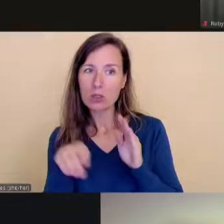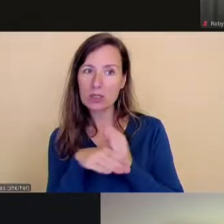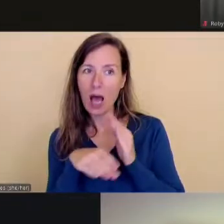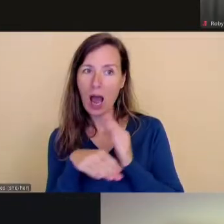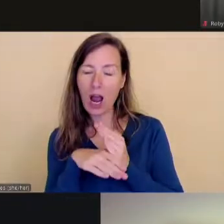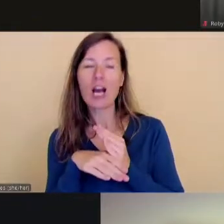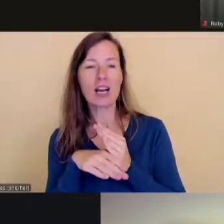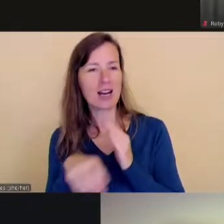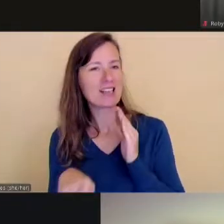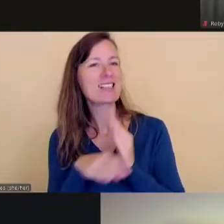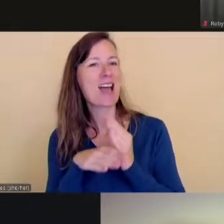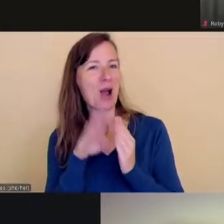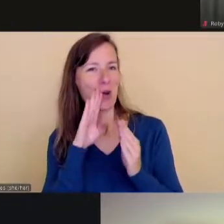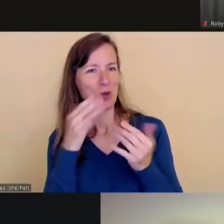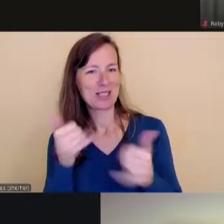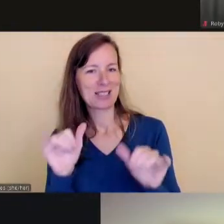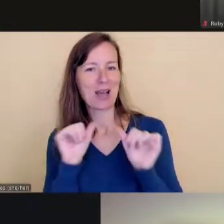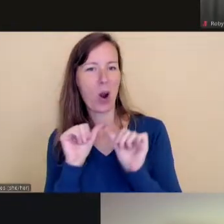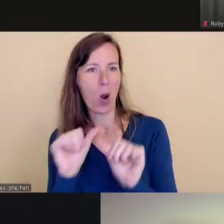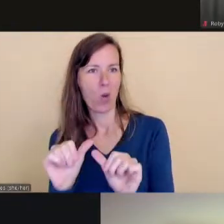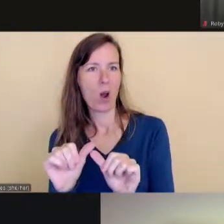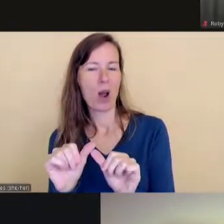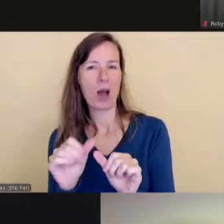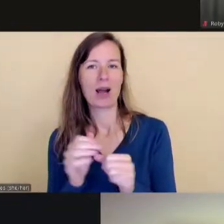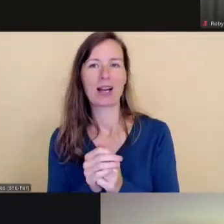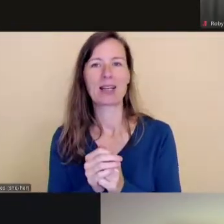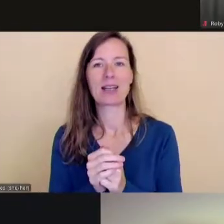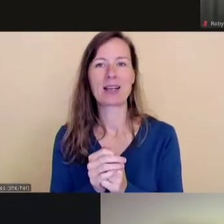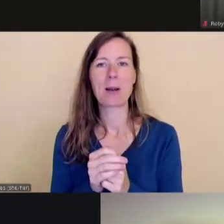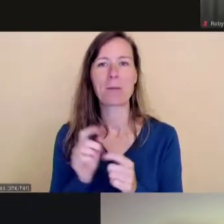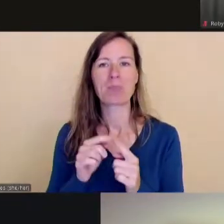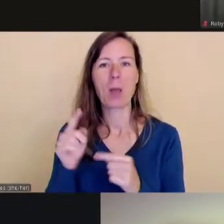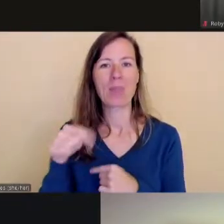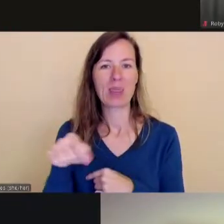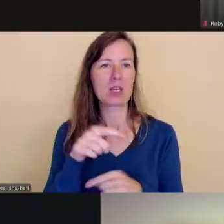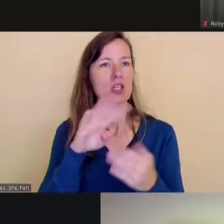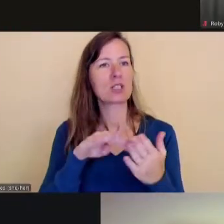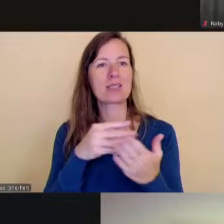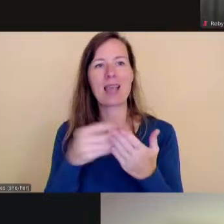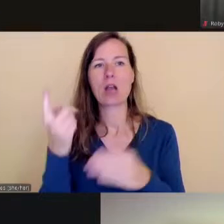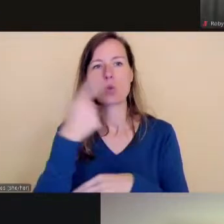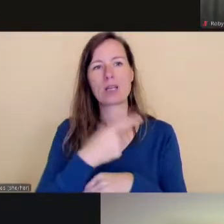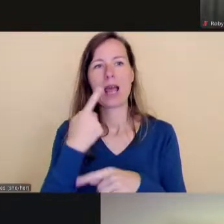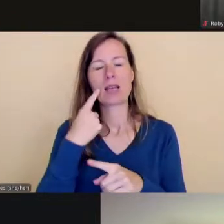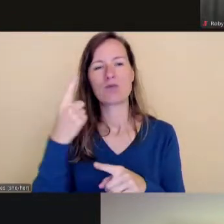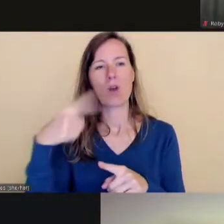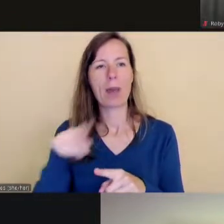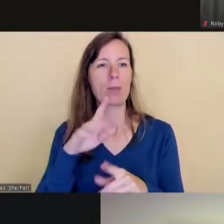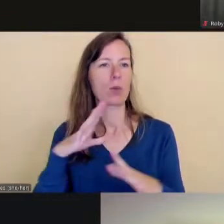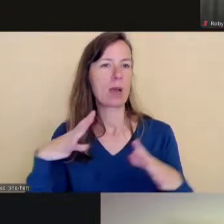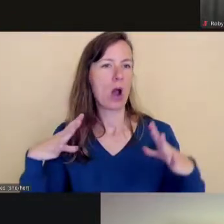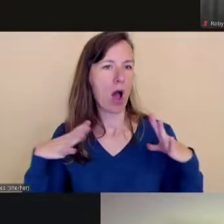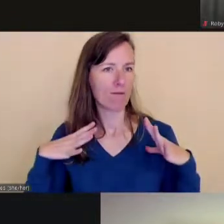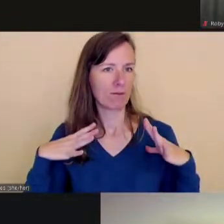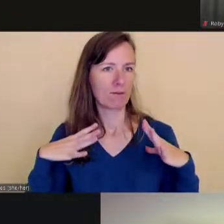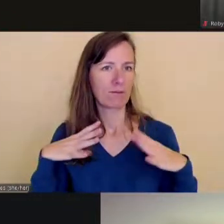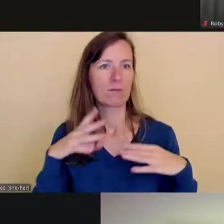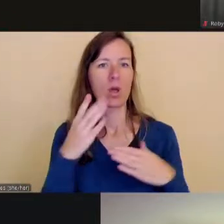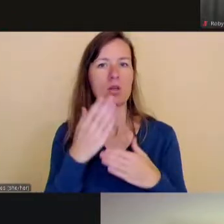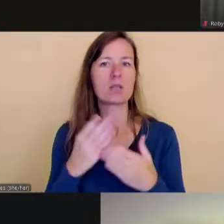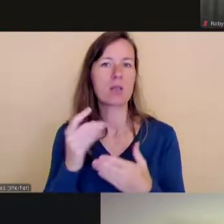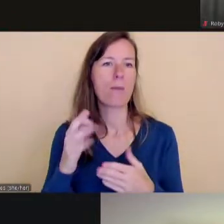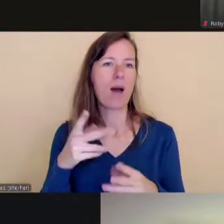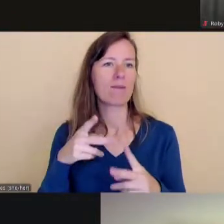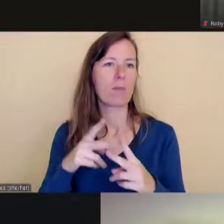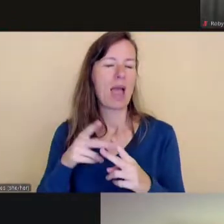okay? But these were scheduled days for them to be off due to some of the maintenance that had to be done.